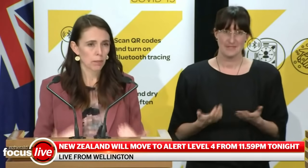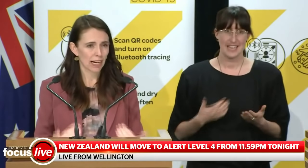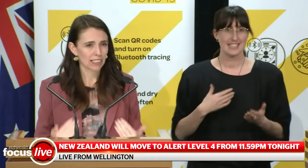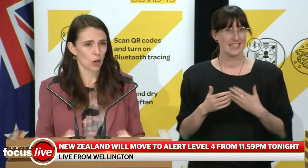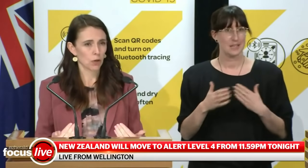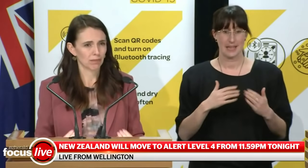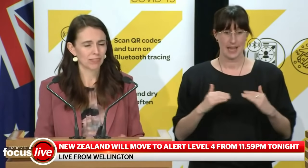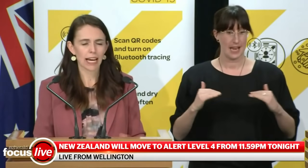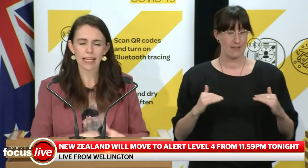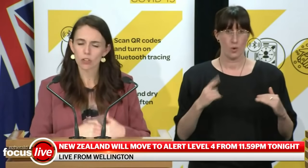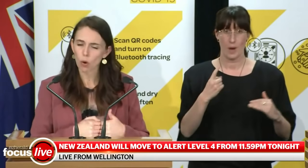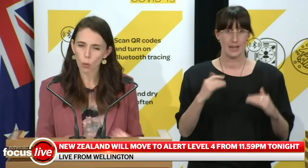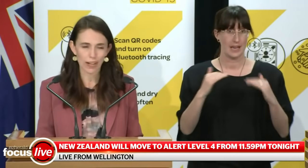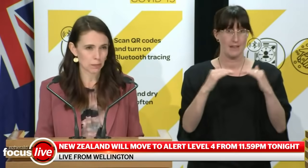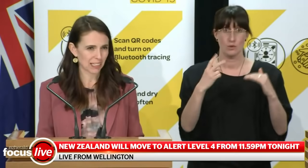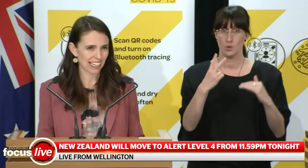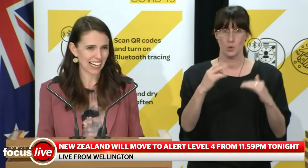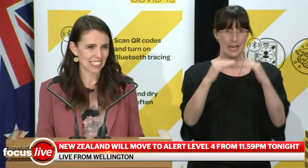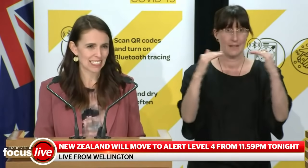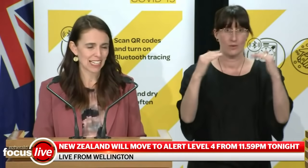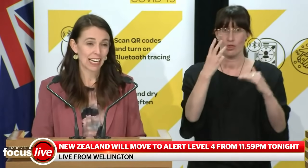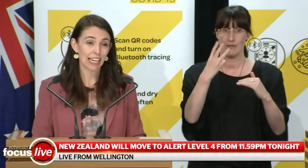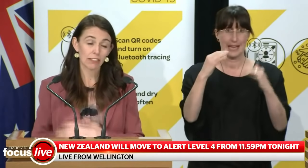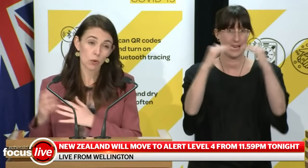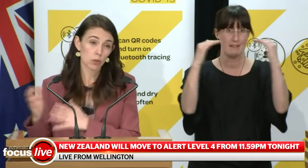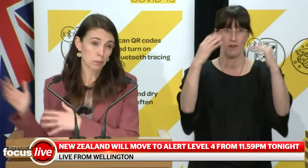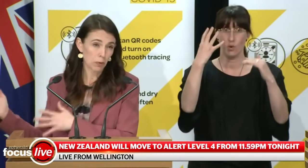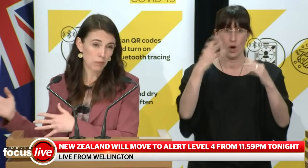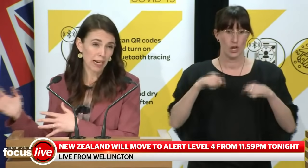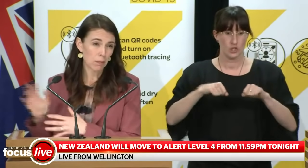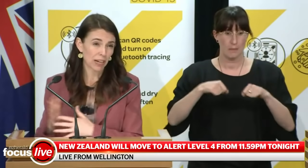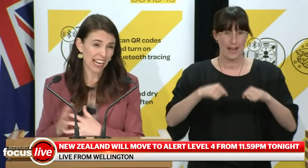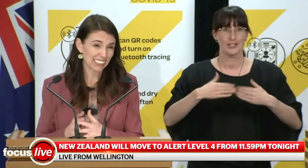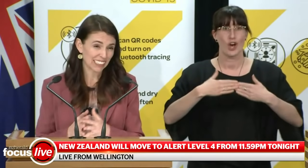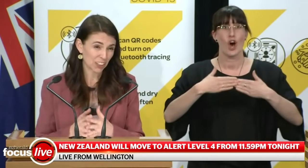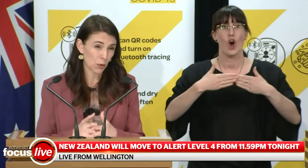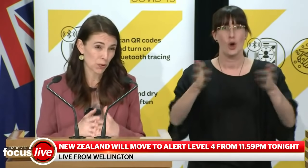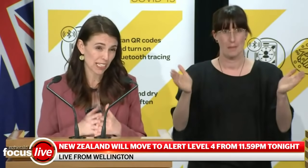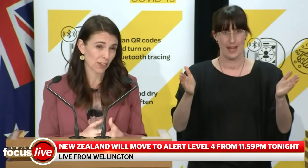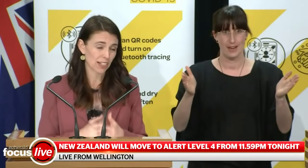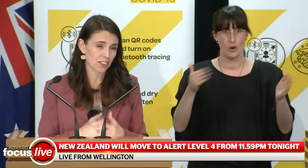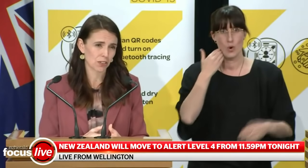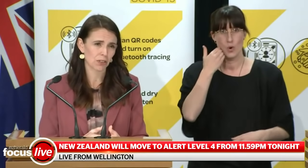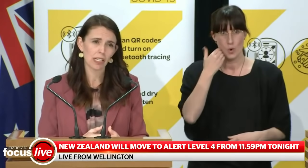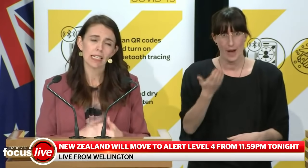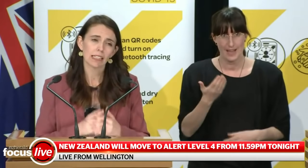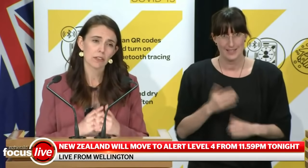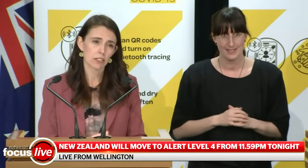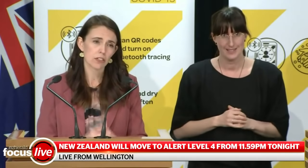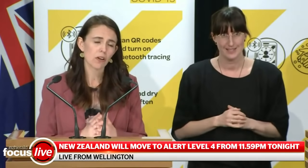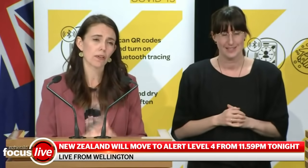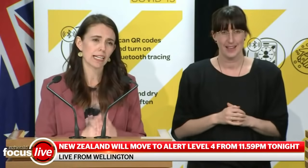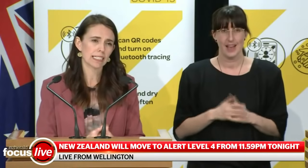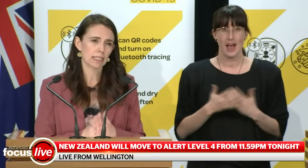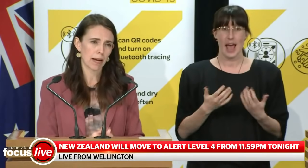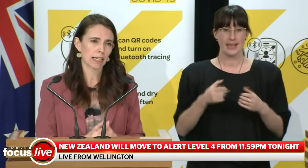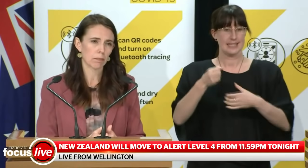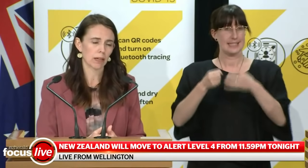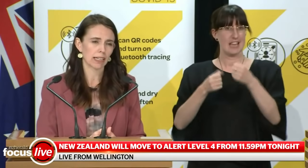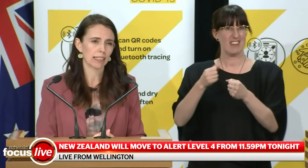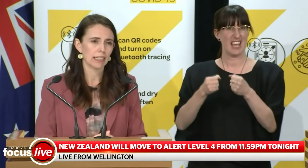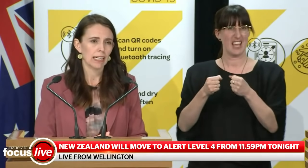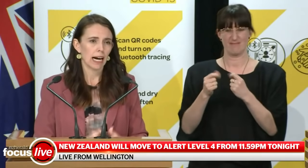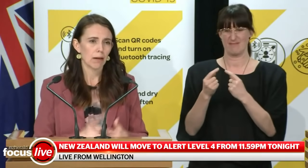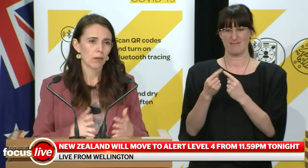our supermarkets open. That has always been the case. And of course, people have been able to access local dairies too. There is no need to